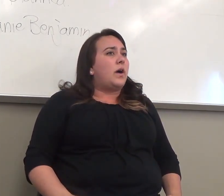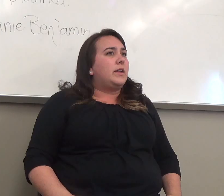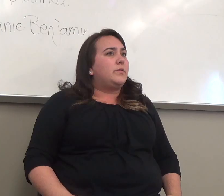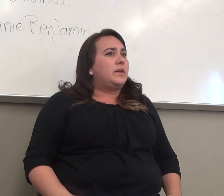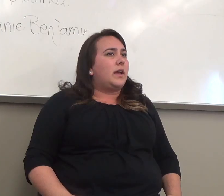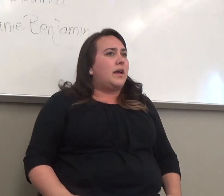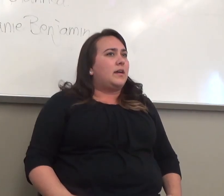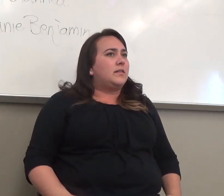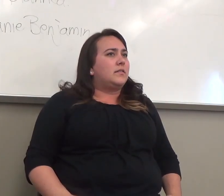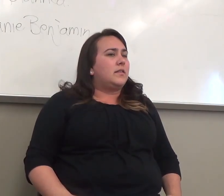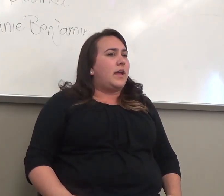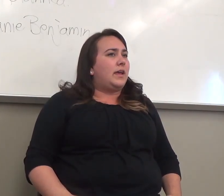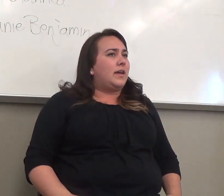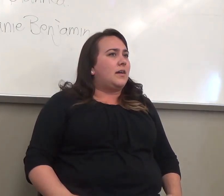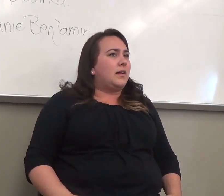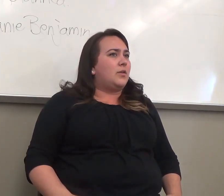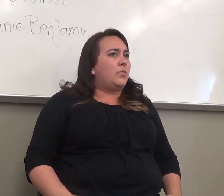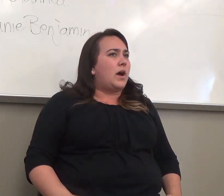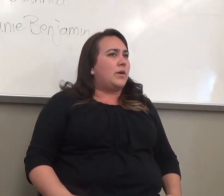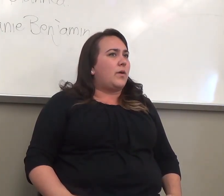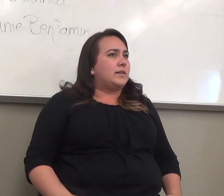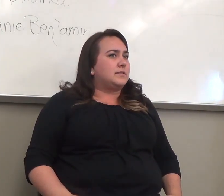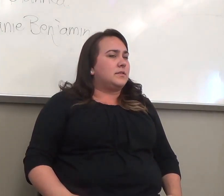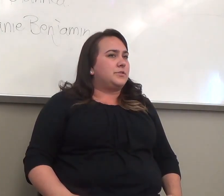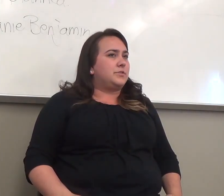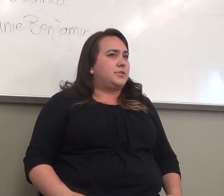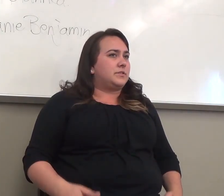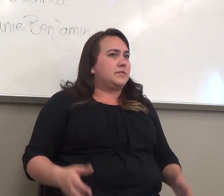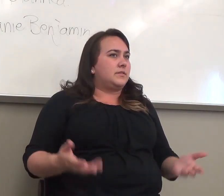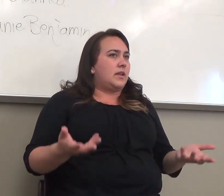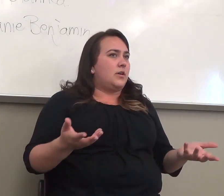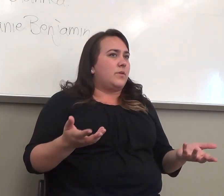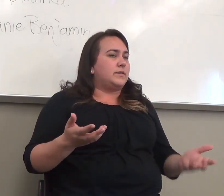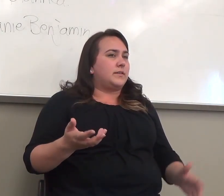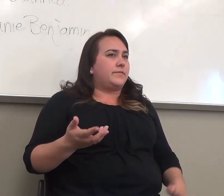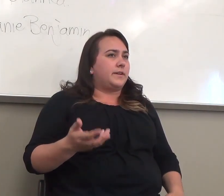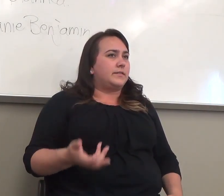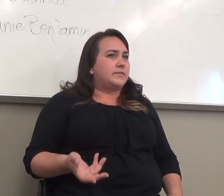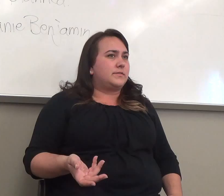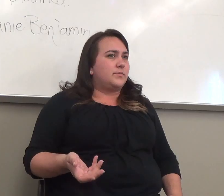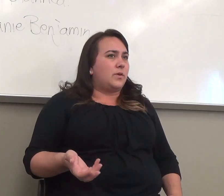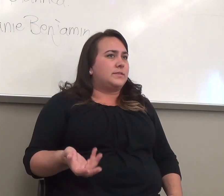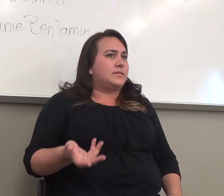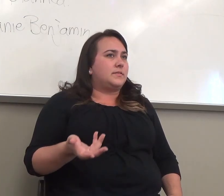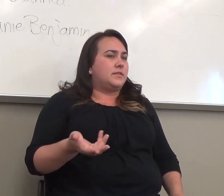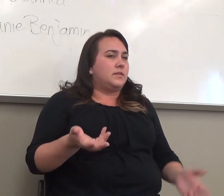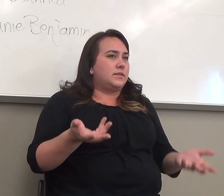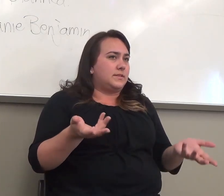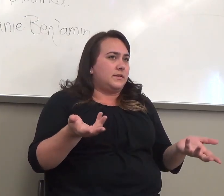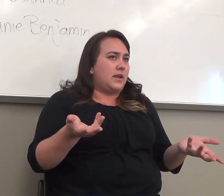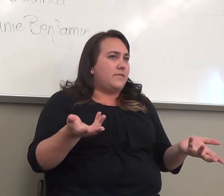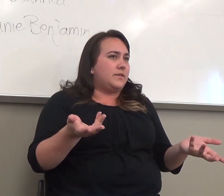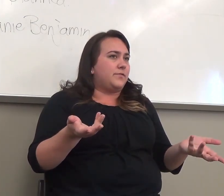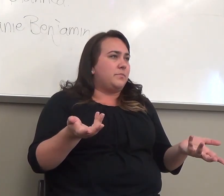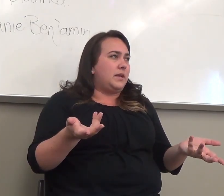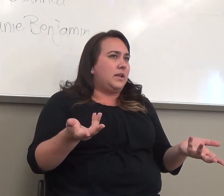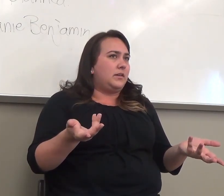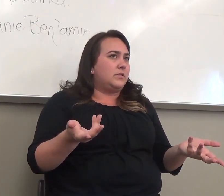Why do we add the A-L-L-Y? Why isn't it just Because the L-Y suffix? Because Does it have a different meaning? Or?